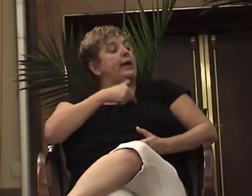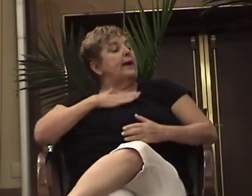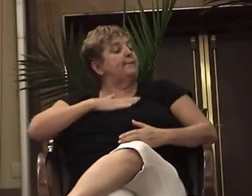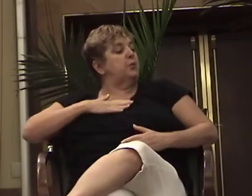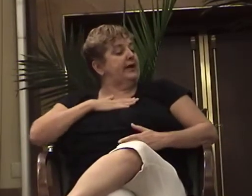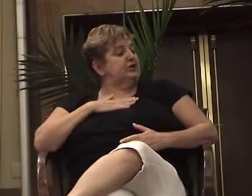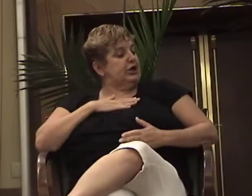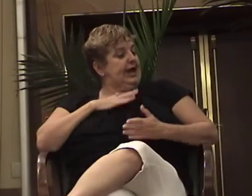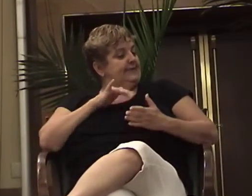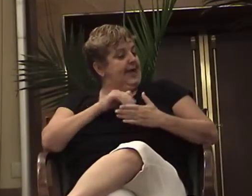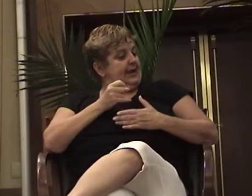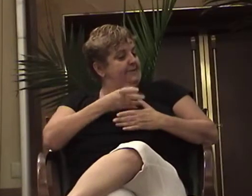your mother just say?"